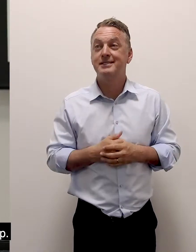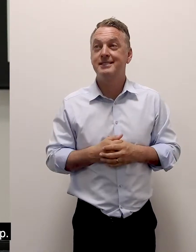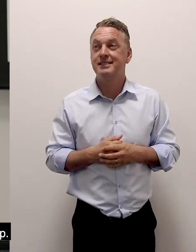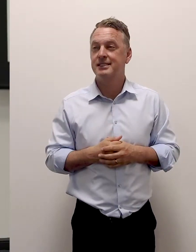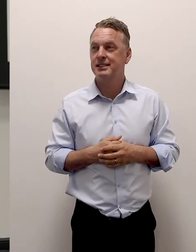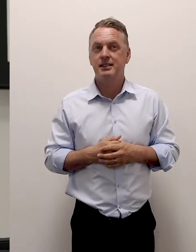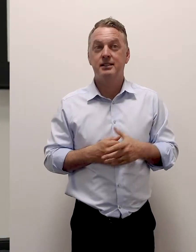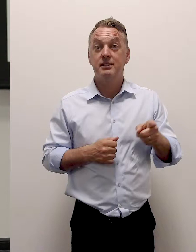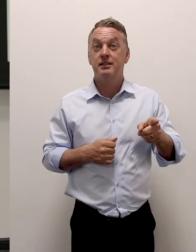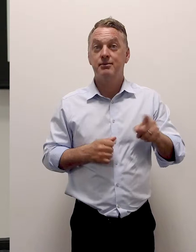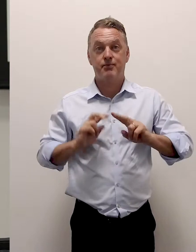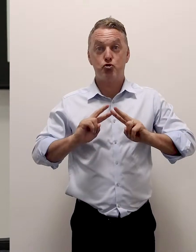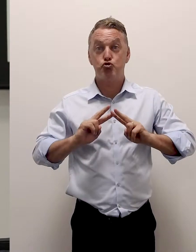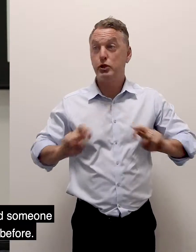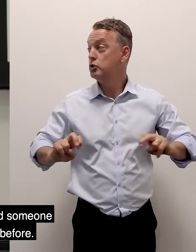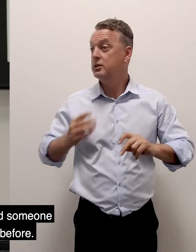Speak up.